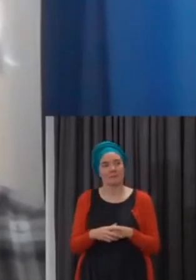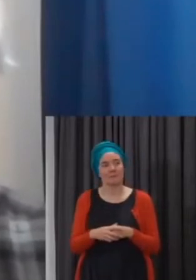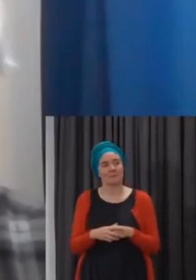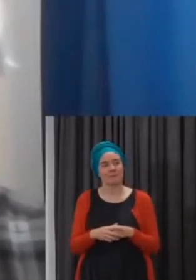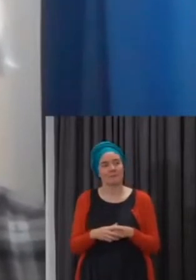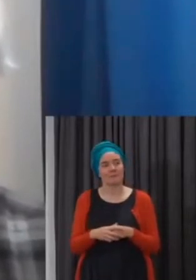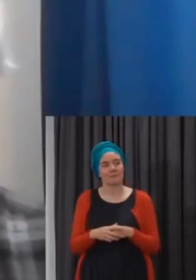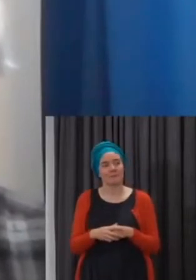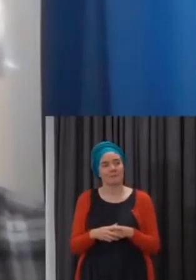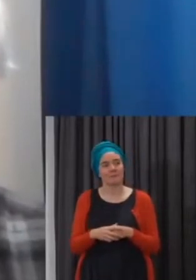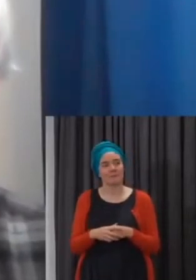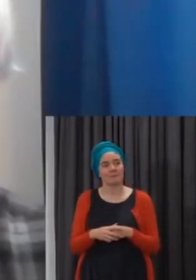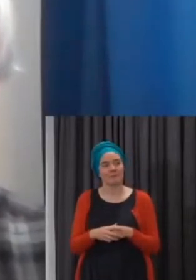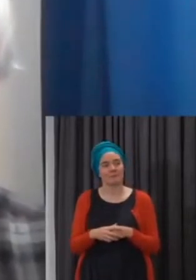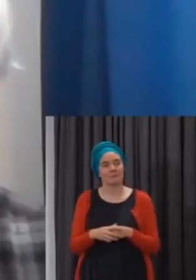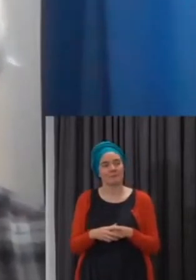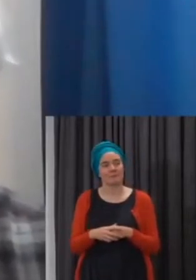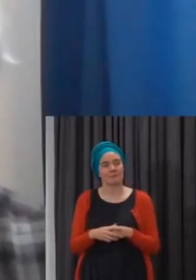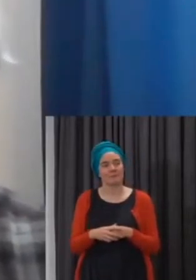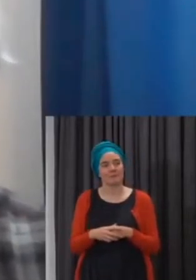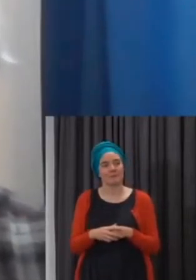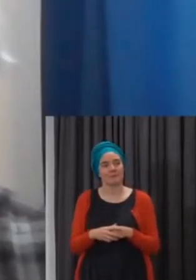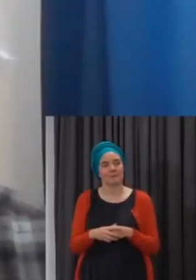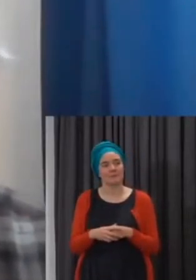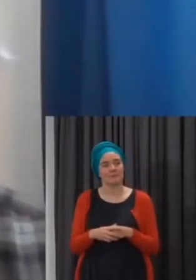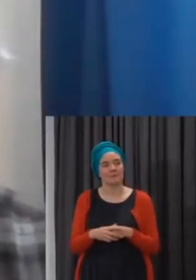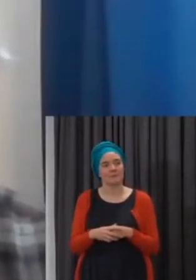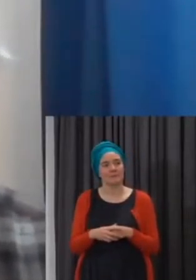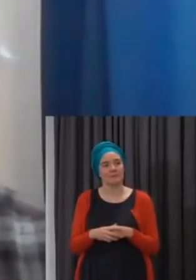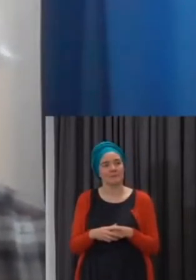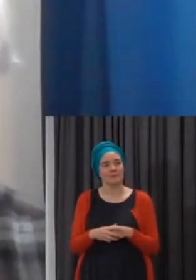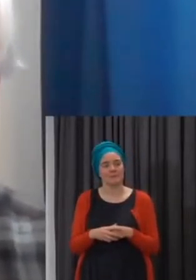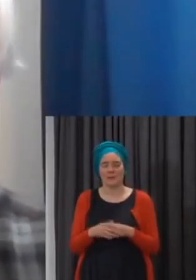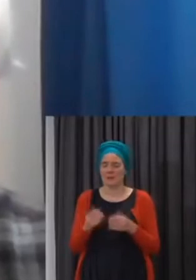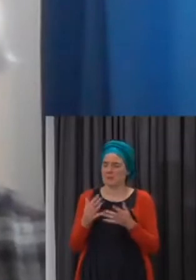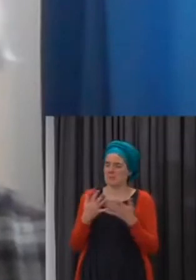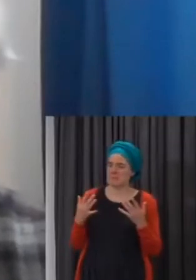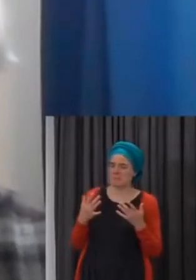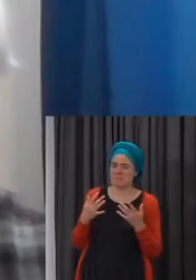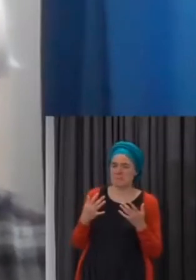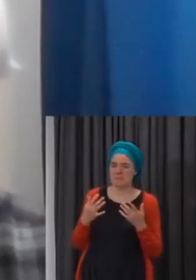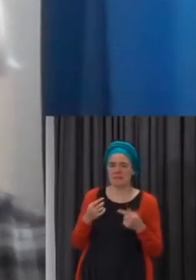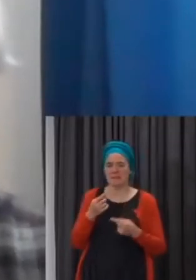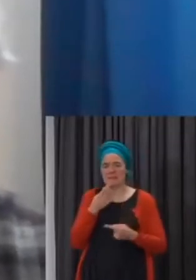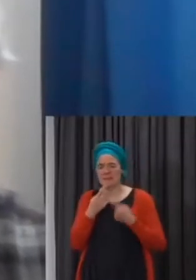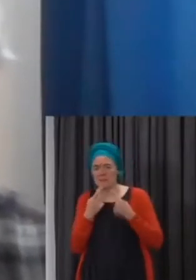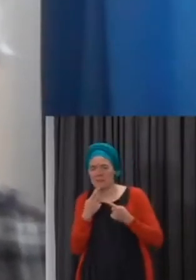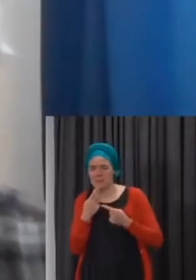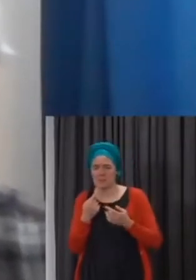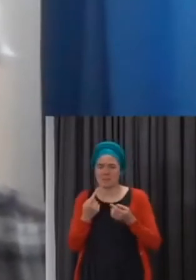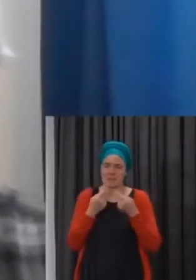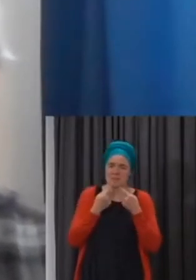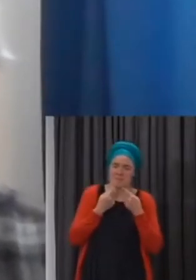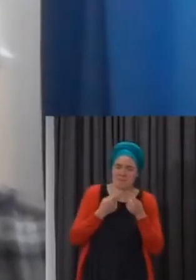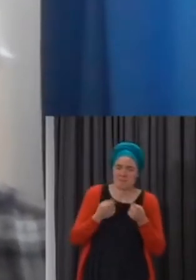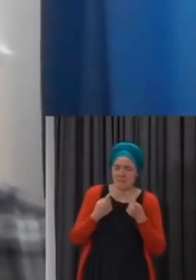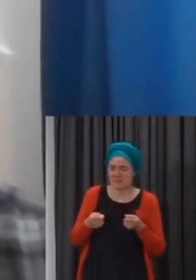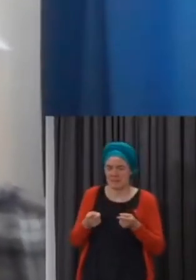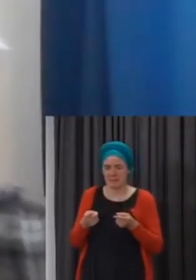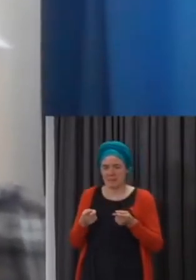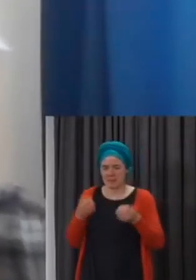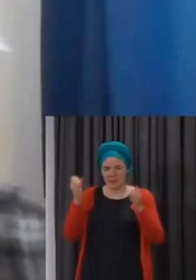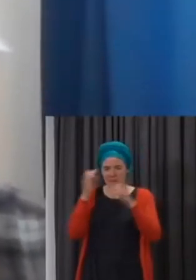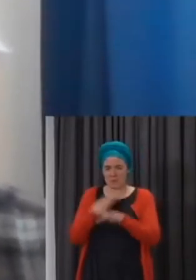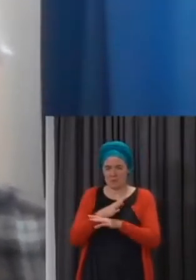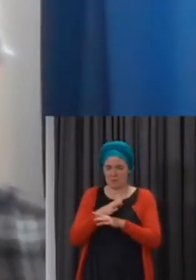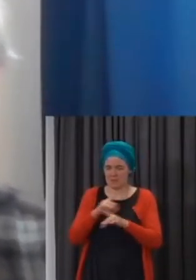been a great deal of claim, counterclaim information, misunderstood information about patient discharges. Please can